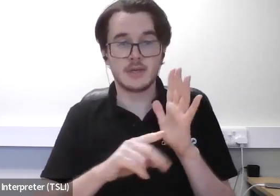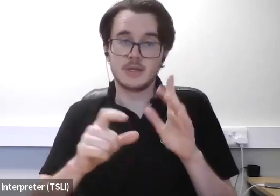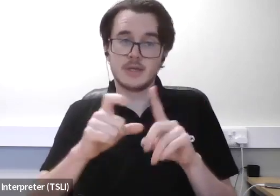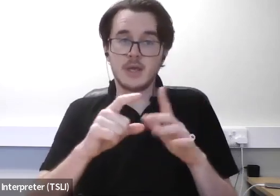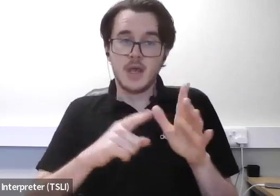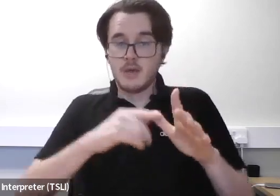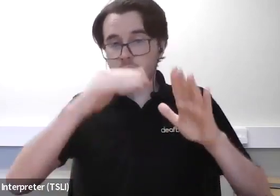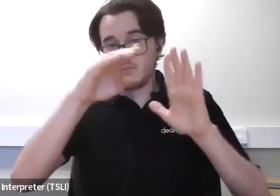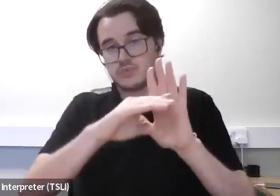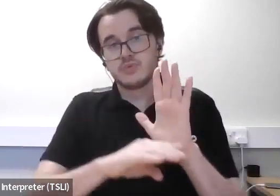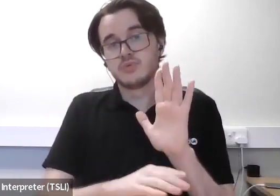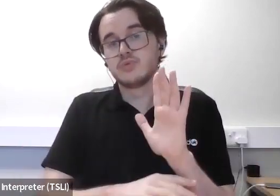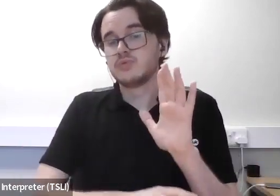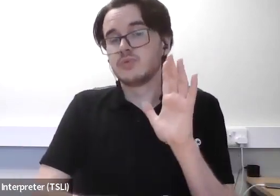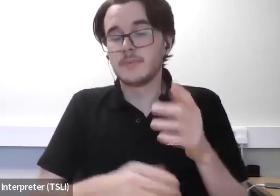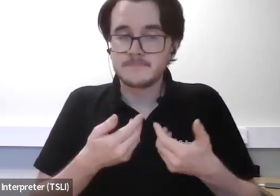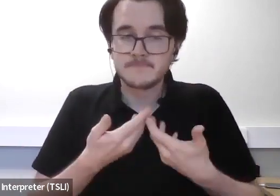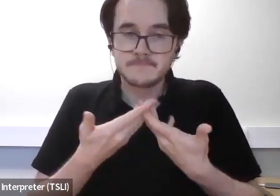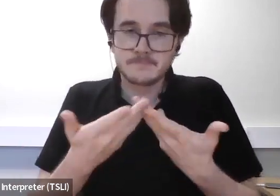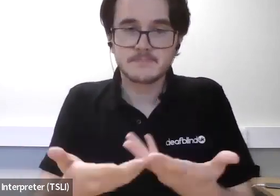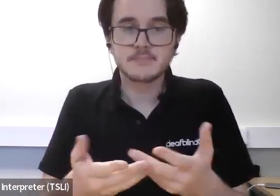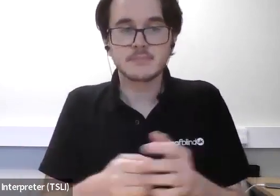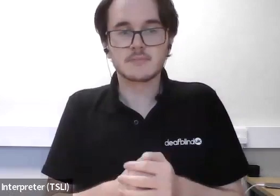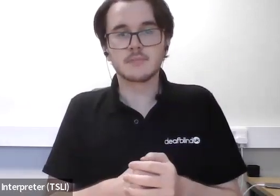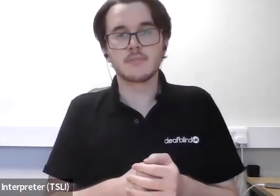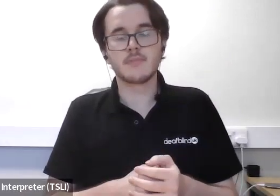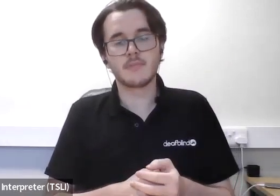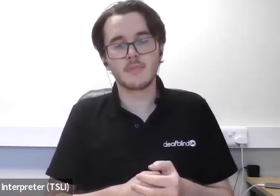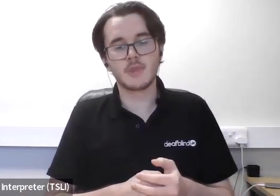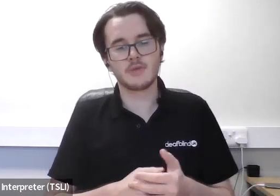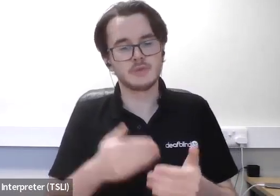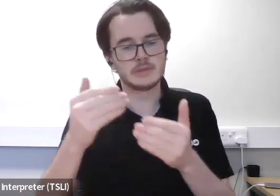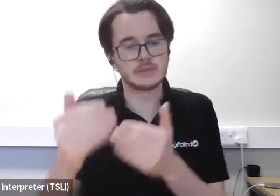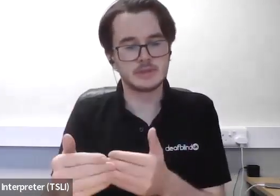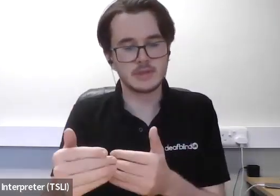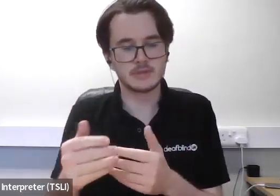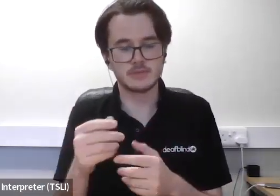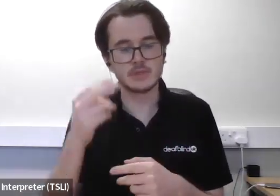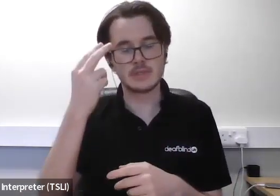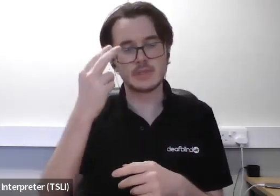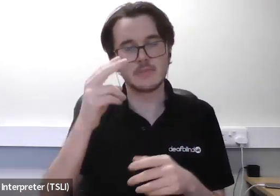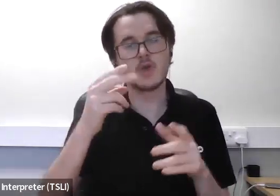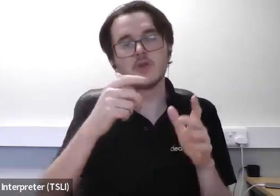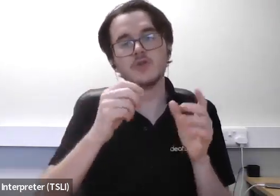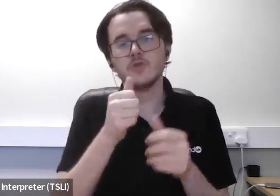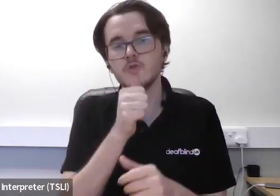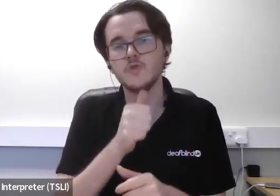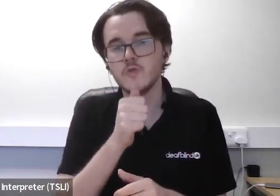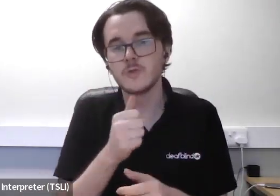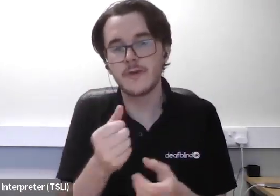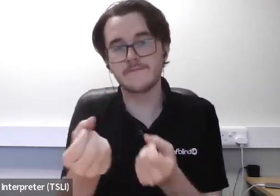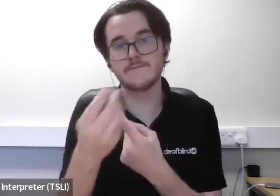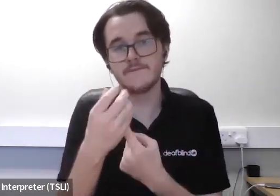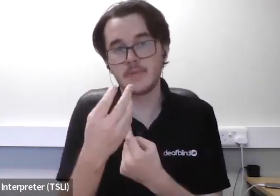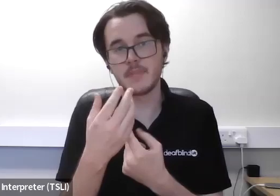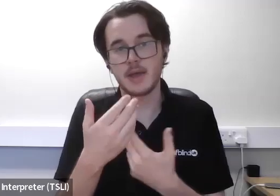happening. So we're going to, the next section that we're going to go into will be user feedback and an explanation of the